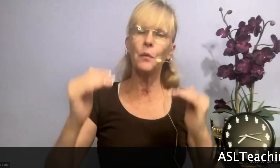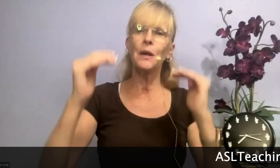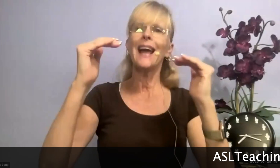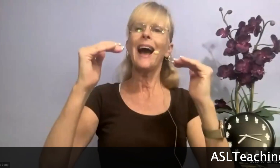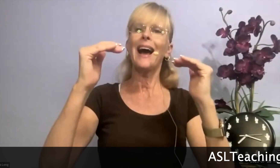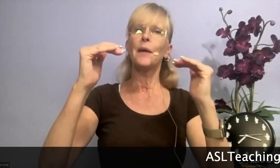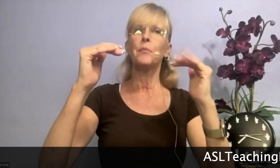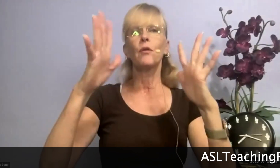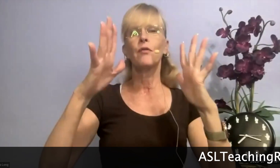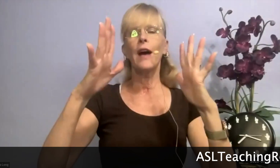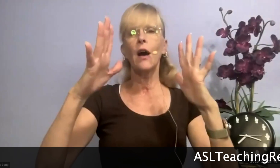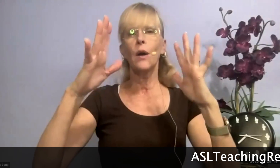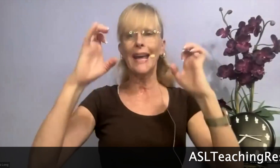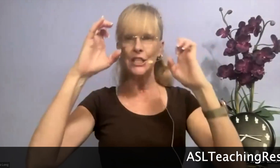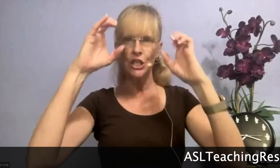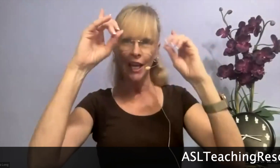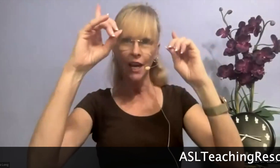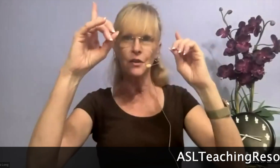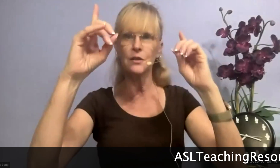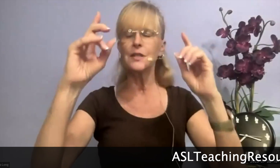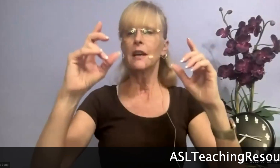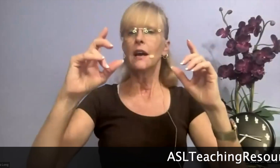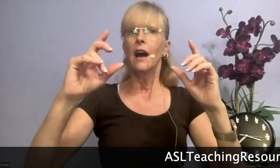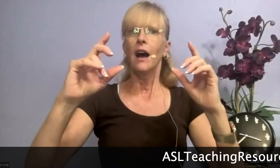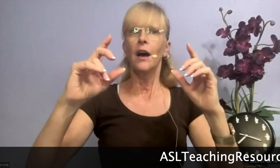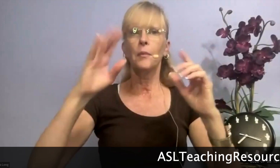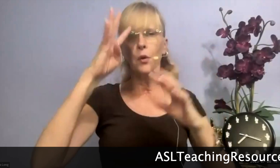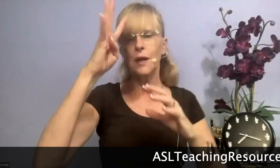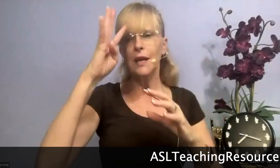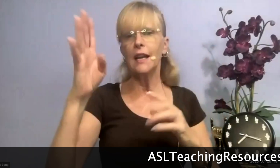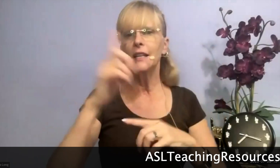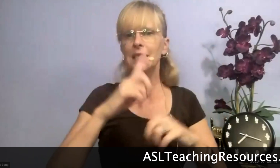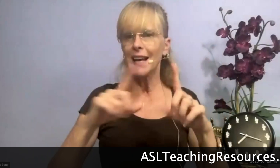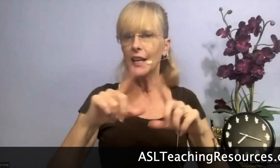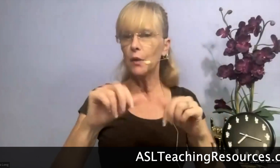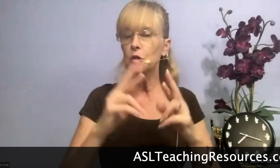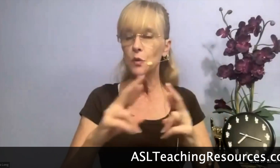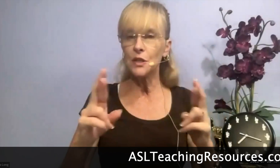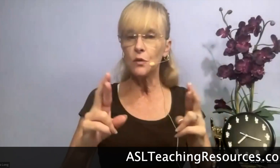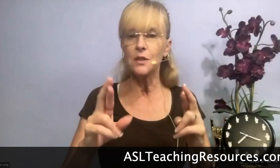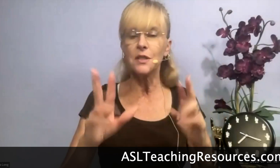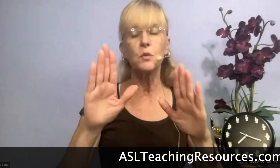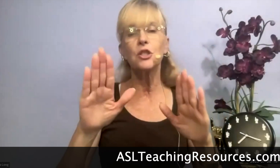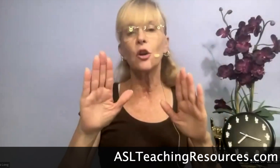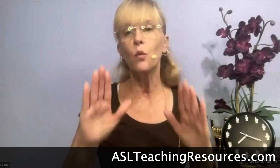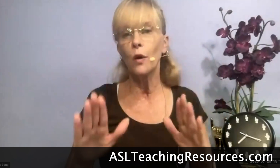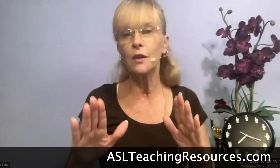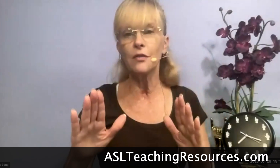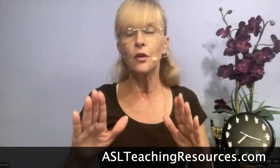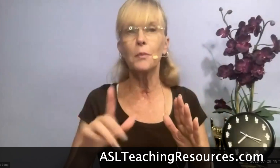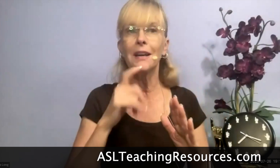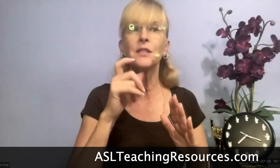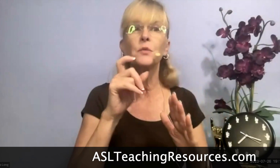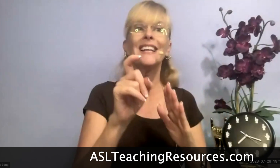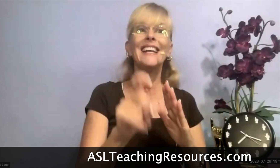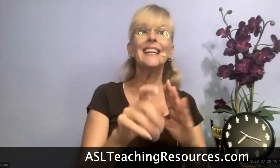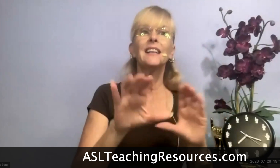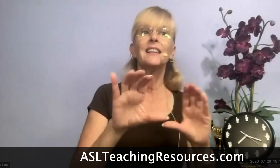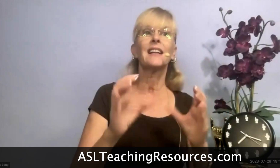really high profile educators creating sign language resources, which are wonderful because we need it in the